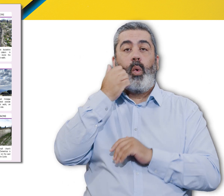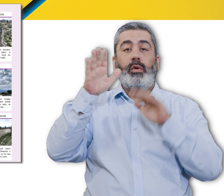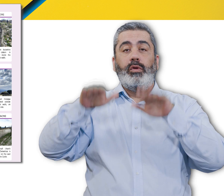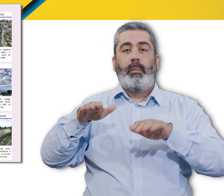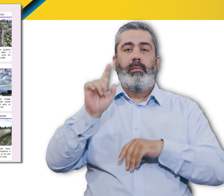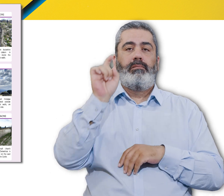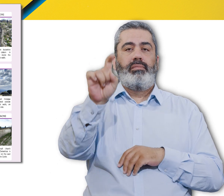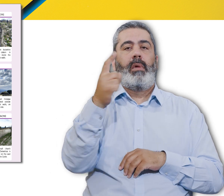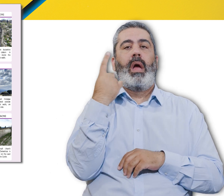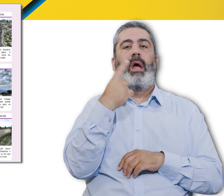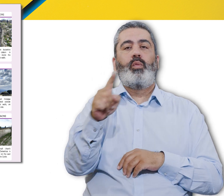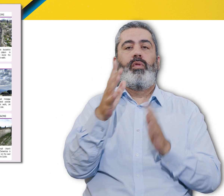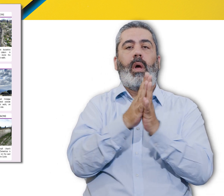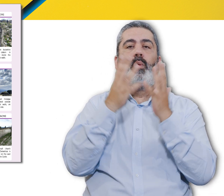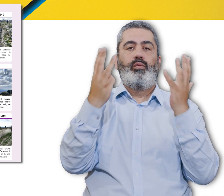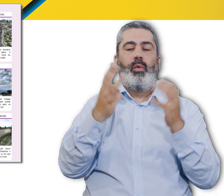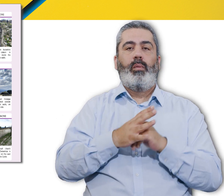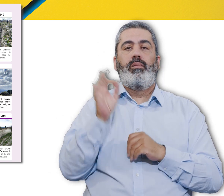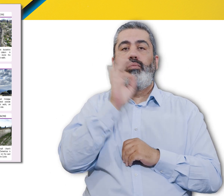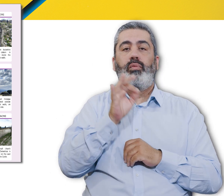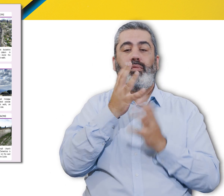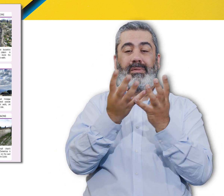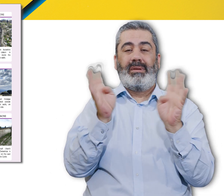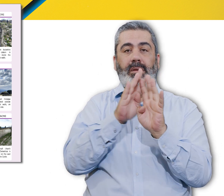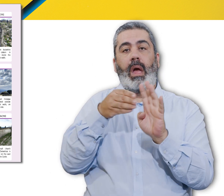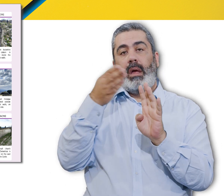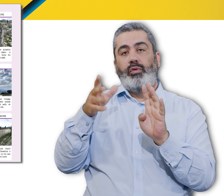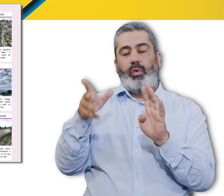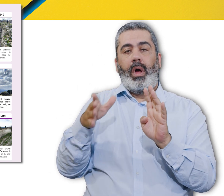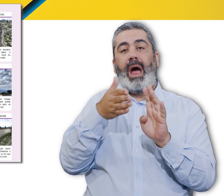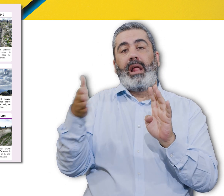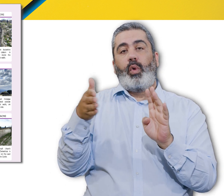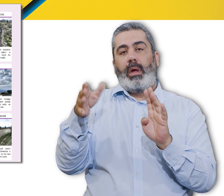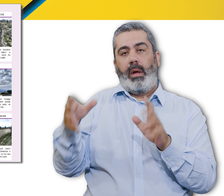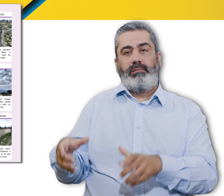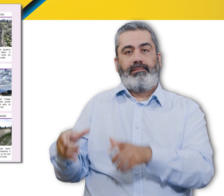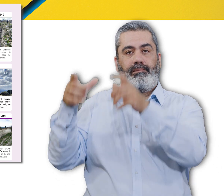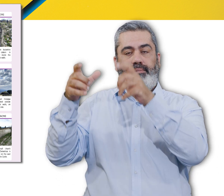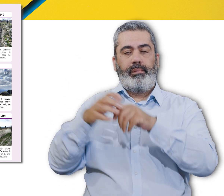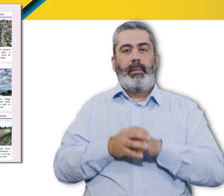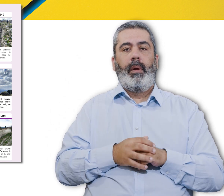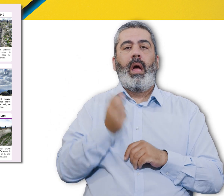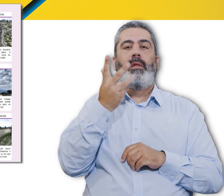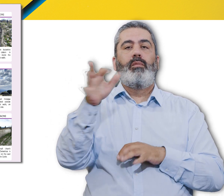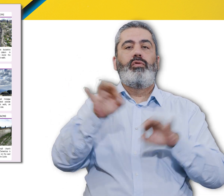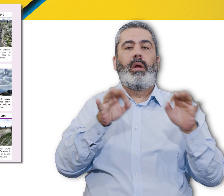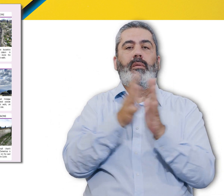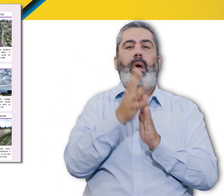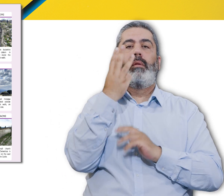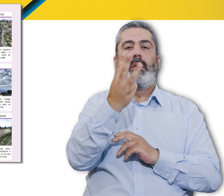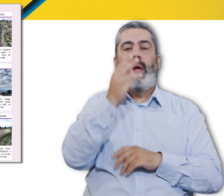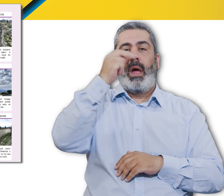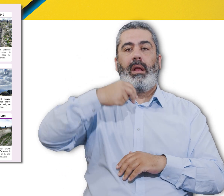map number 118. The Red Mosque is situated outside Acropolis walls, on the east side.